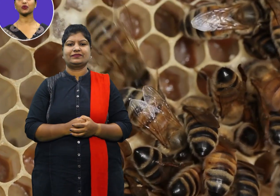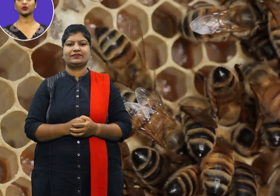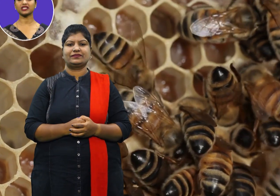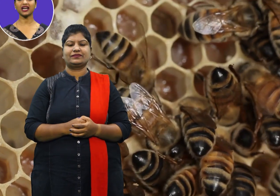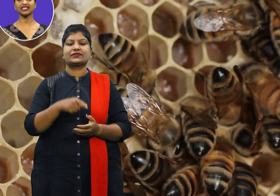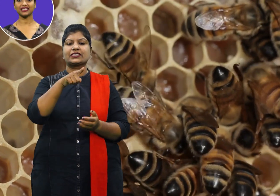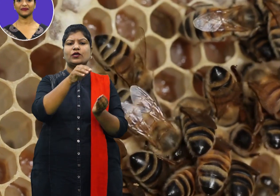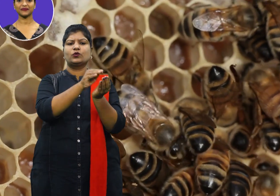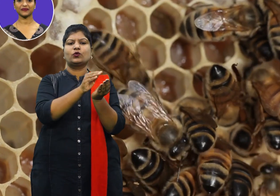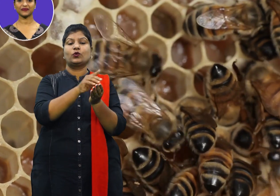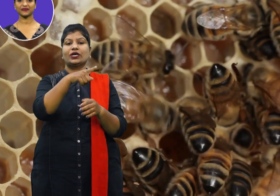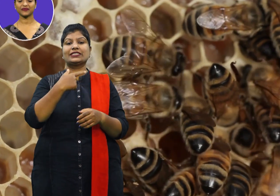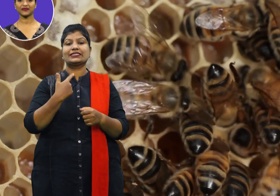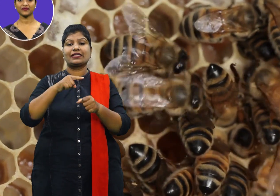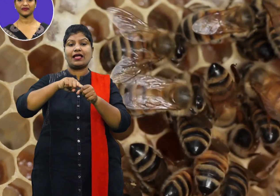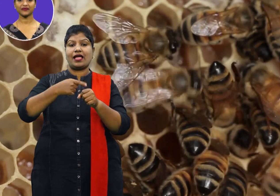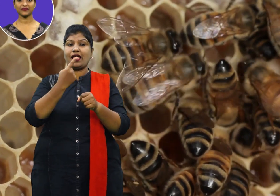to store the honey.